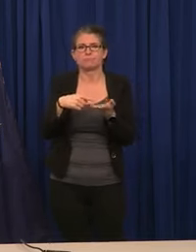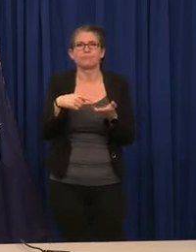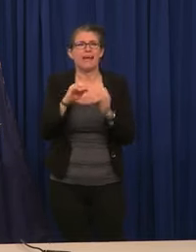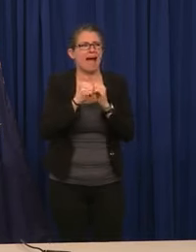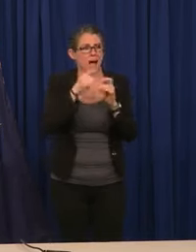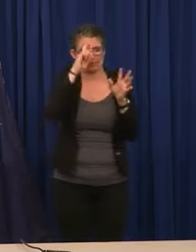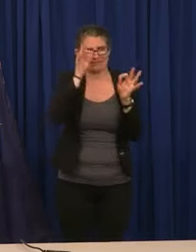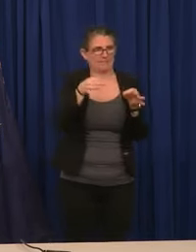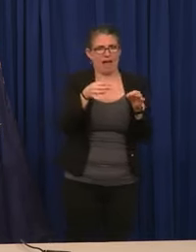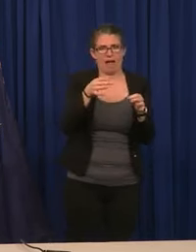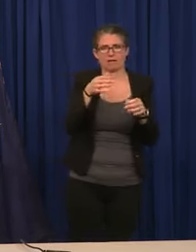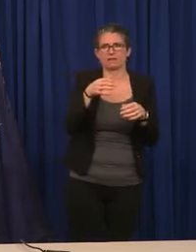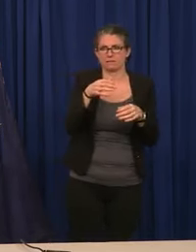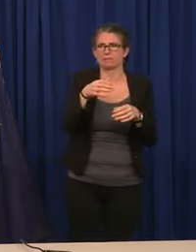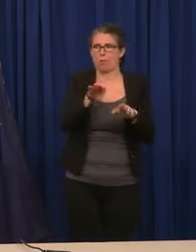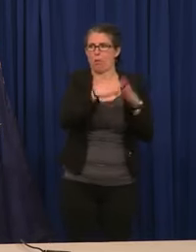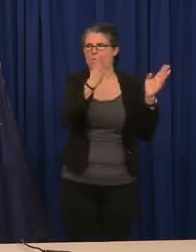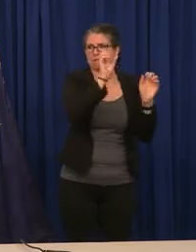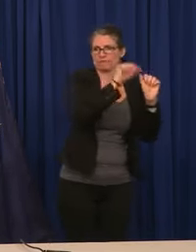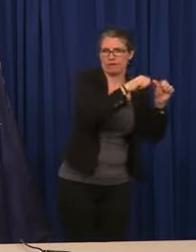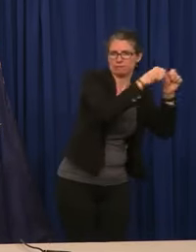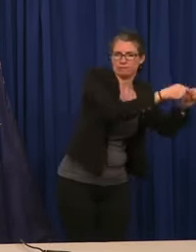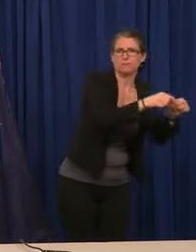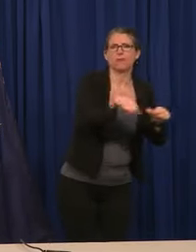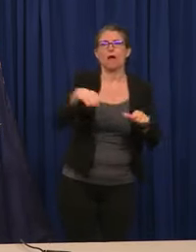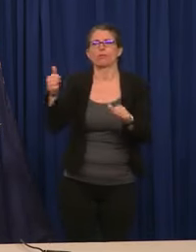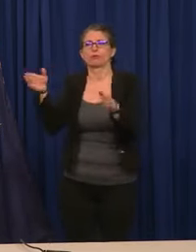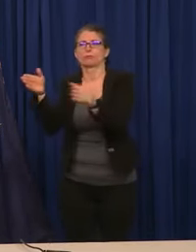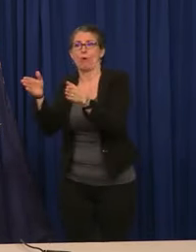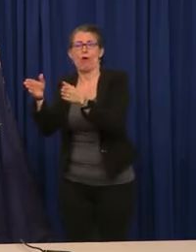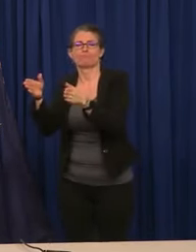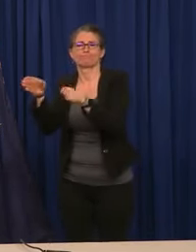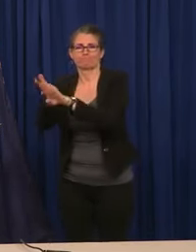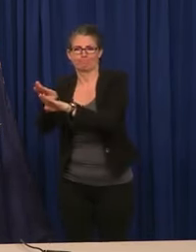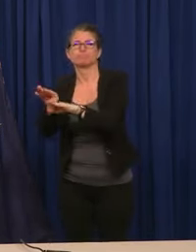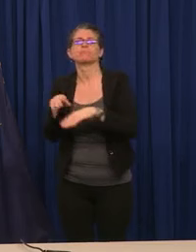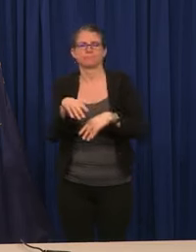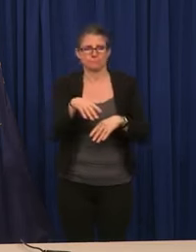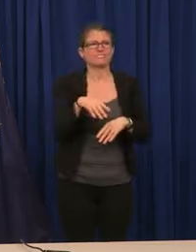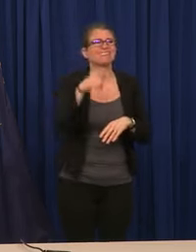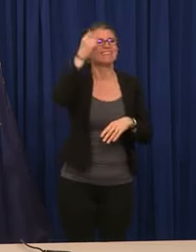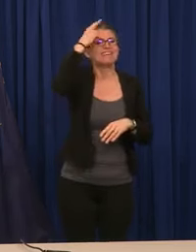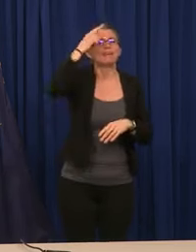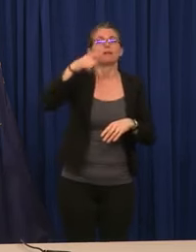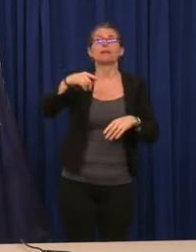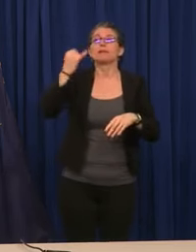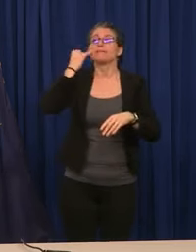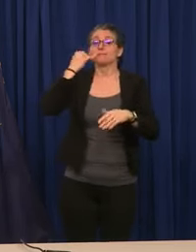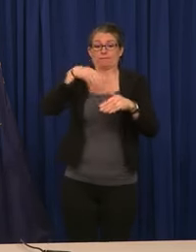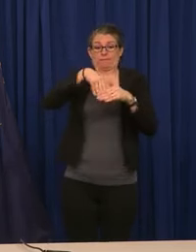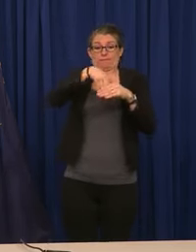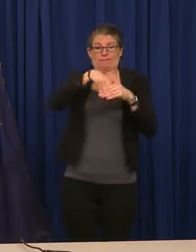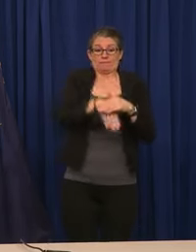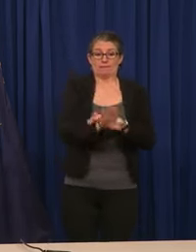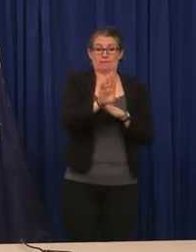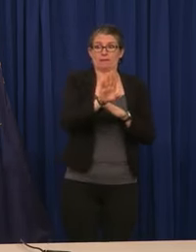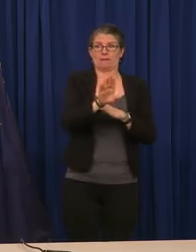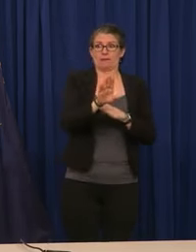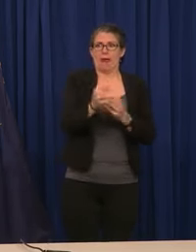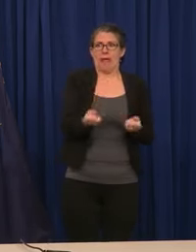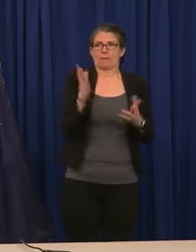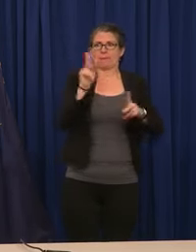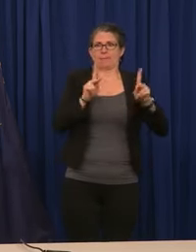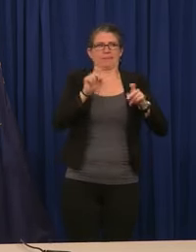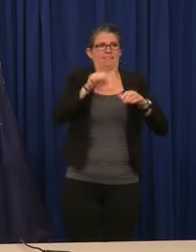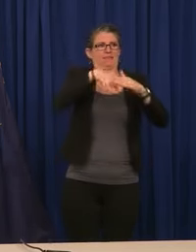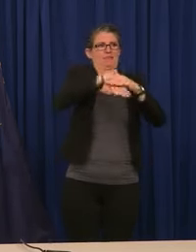that account for the size of the institution, the establishment, and the number of people. And those are calculated just to try to maintain